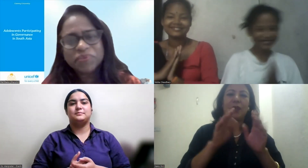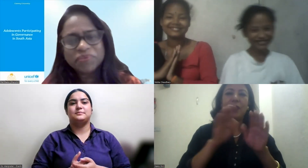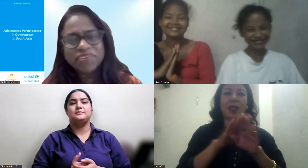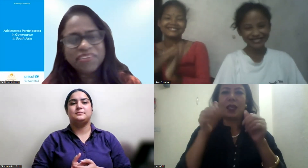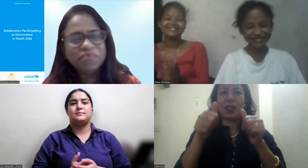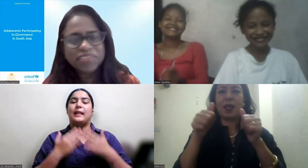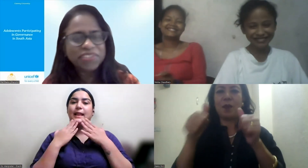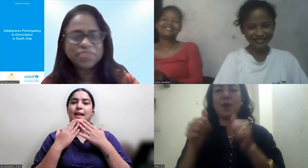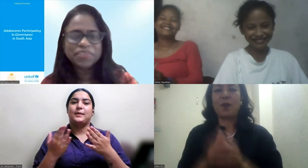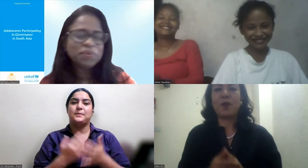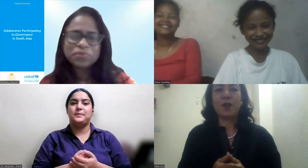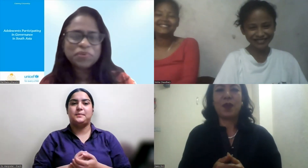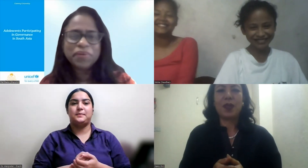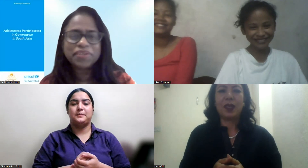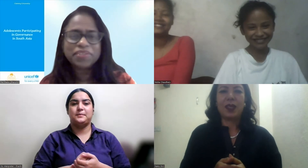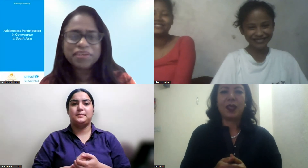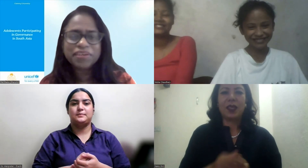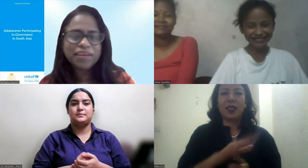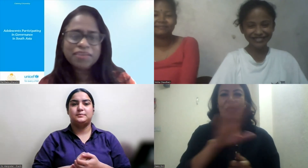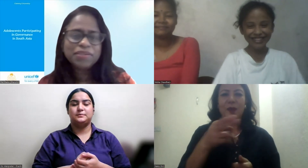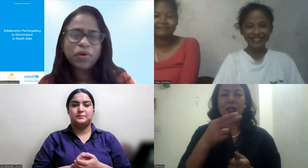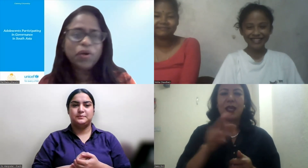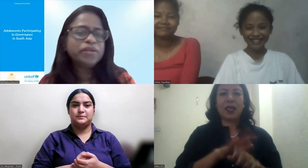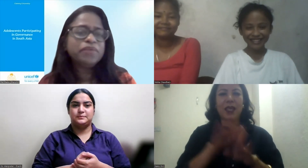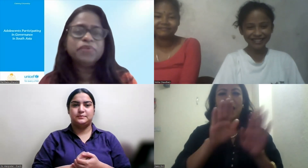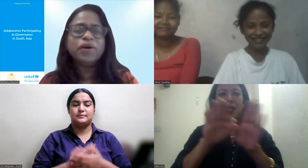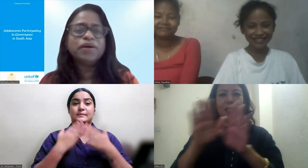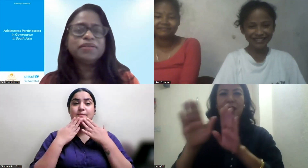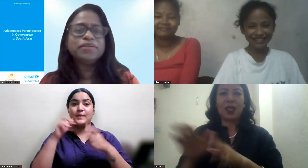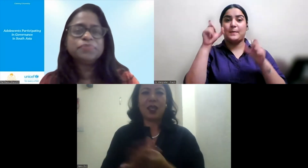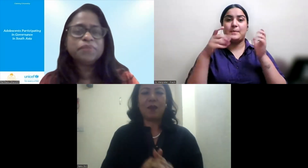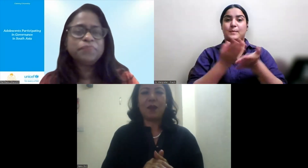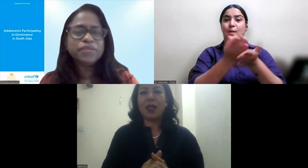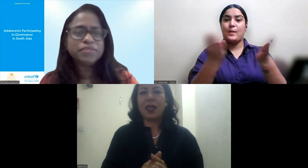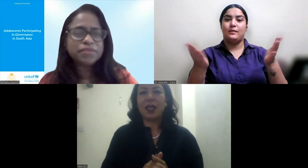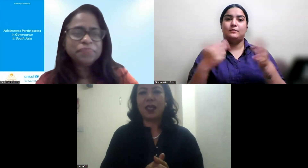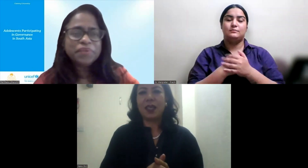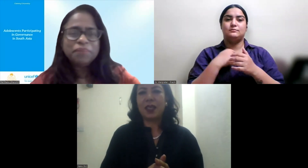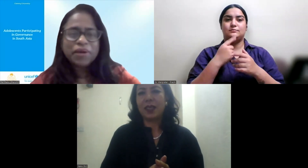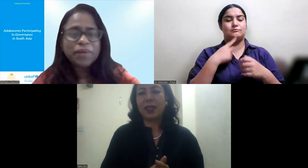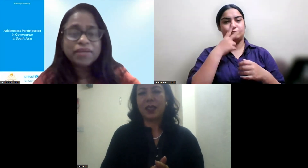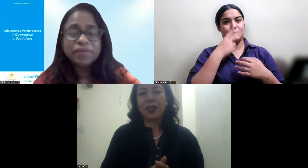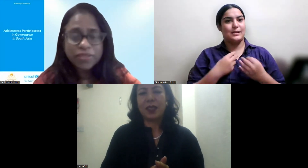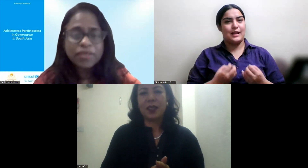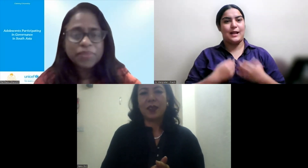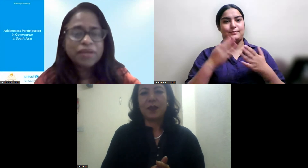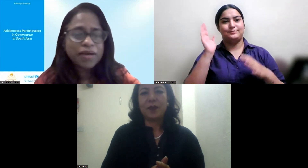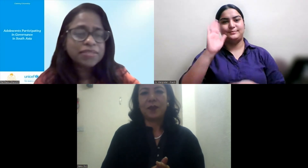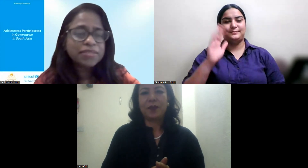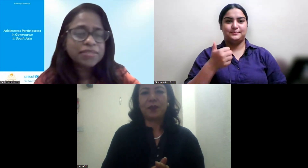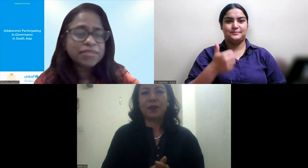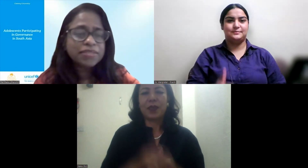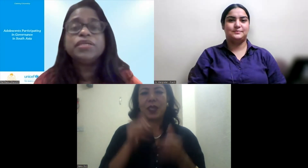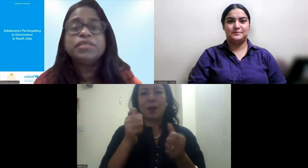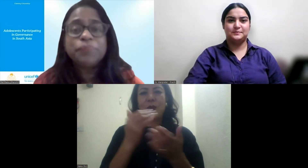you. What lovely children. Thank you so much. Thanks a lot, everyone. It has been a pleasure. Bye-bye. And we'll keep in touch.